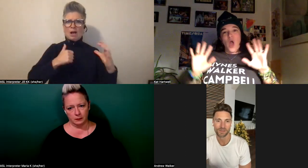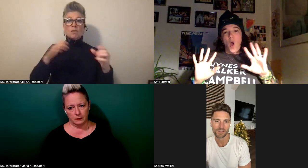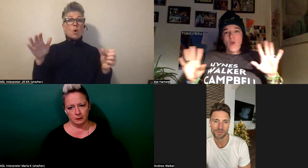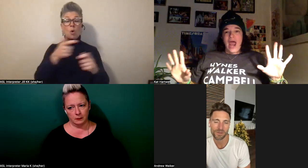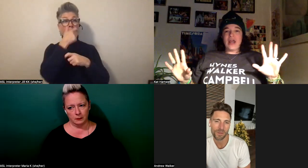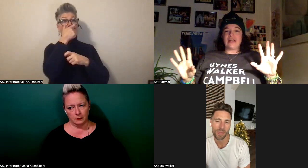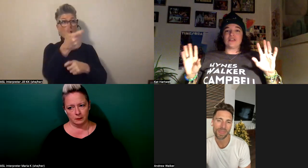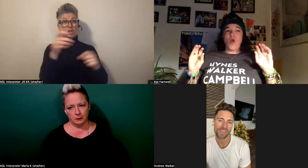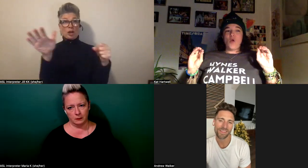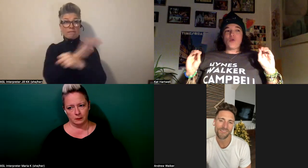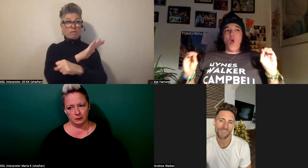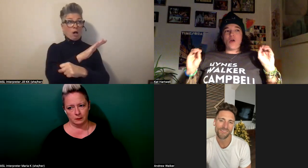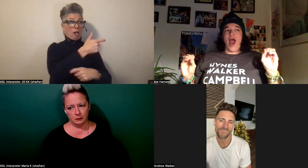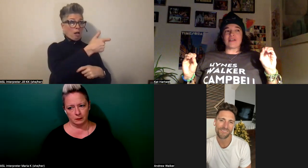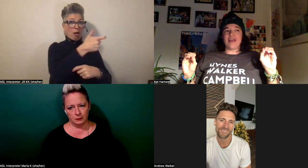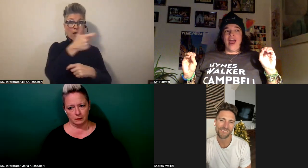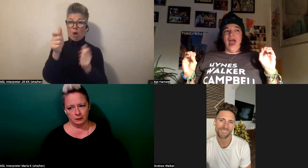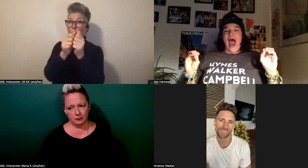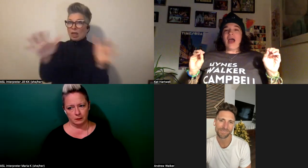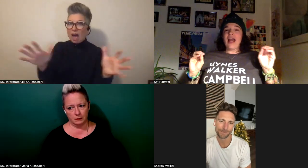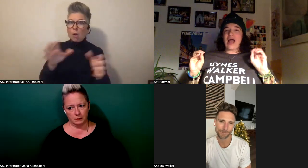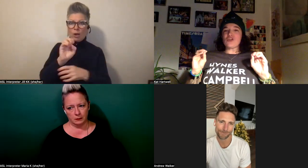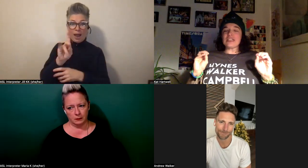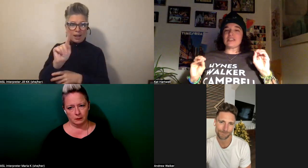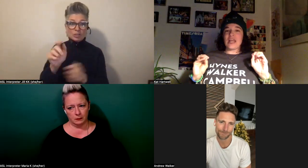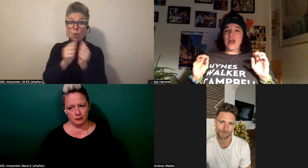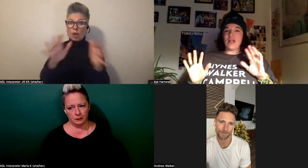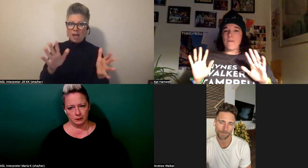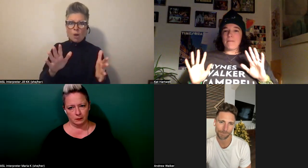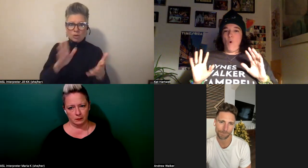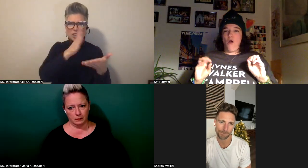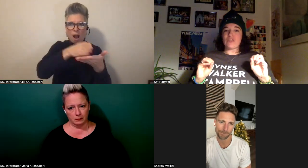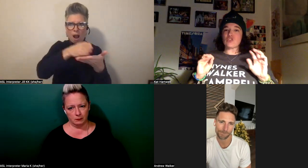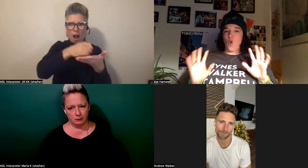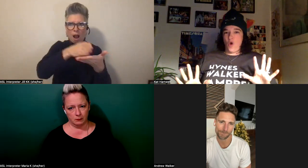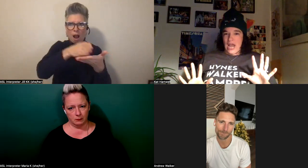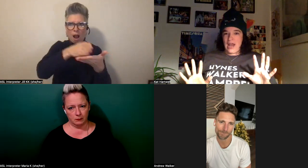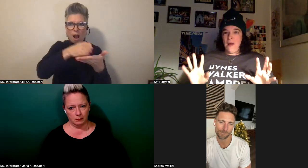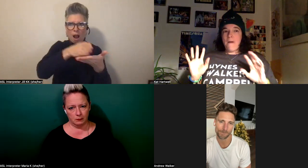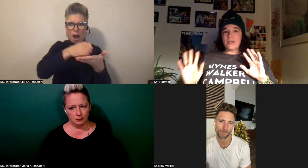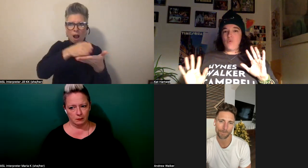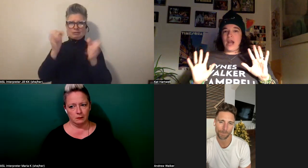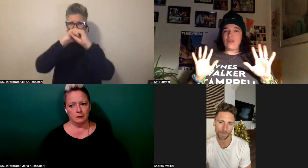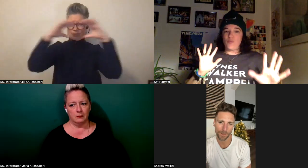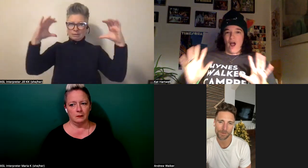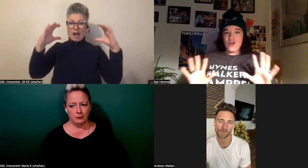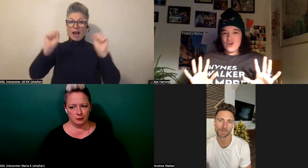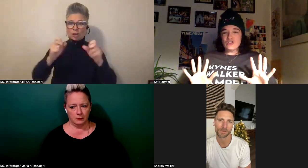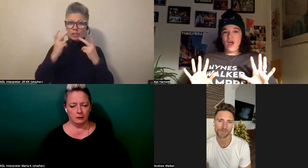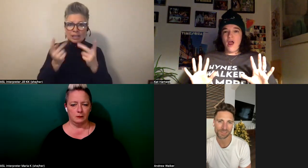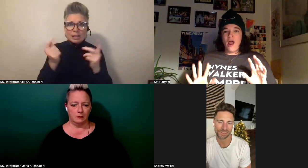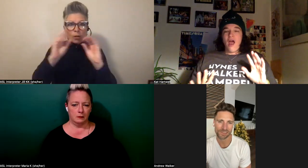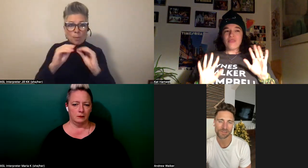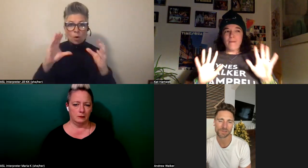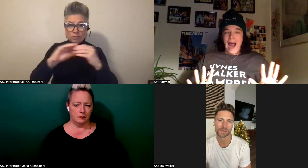without no edit, no cut. I can actually see a little bit more of the story between the